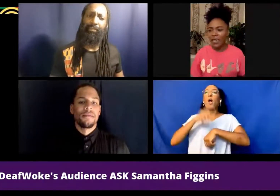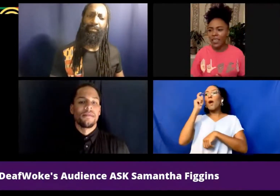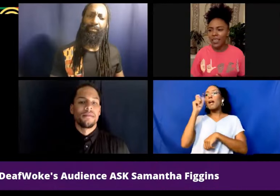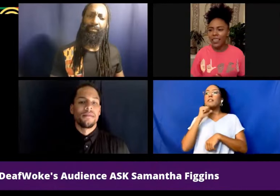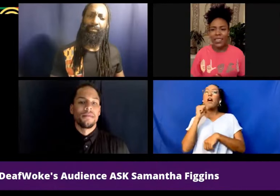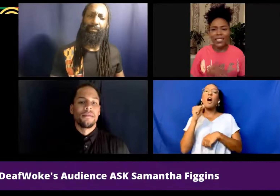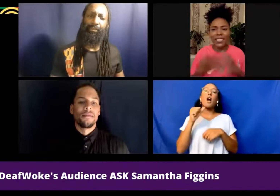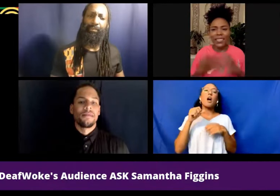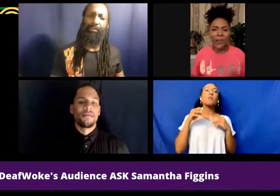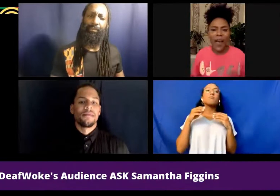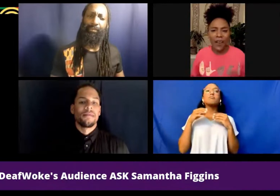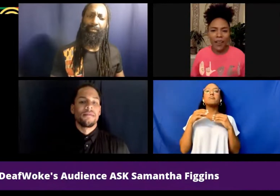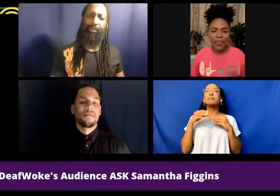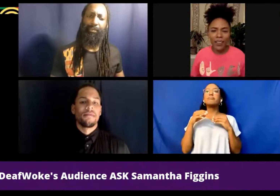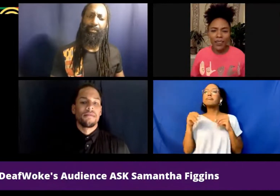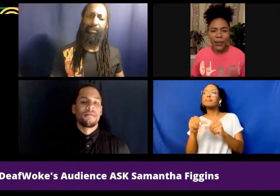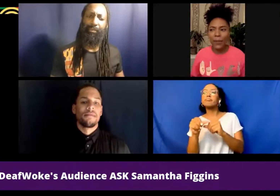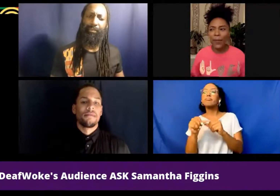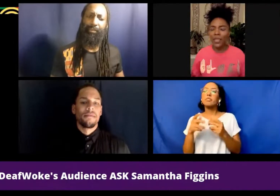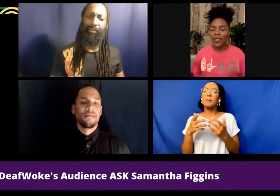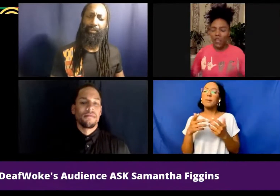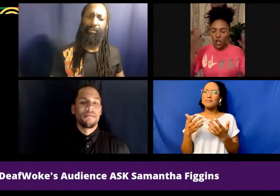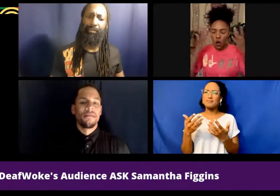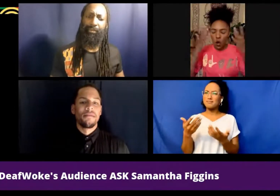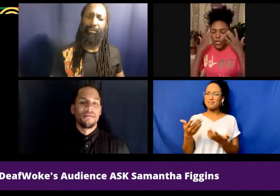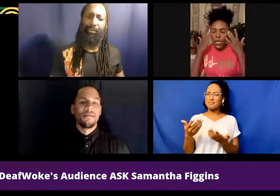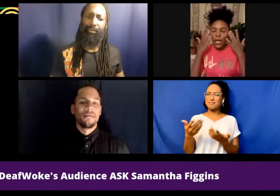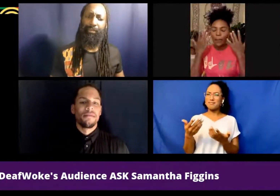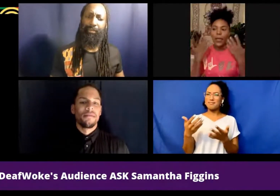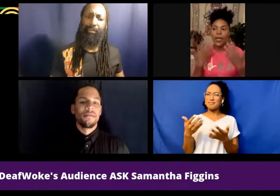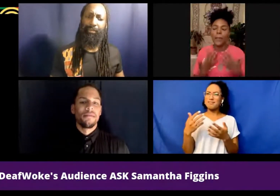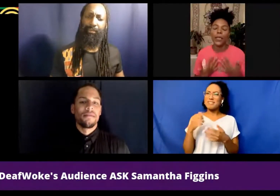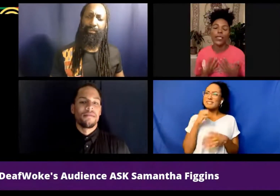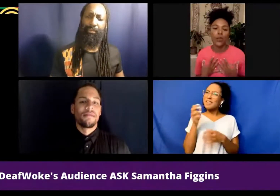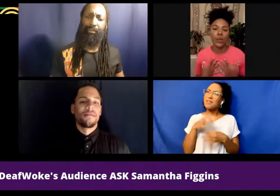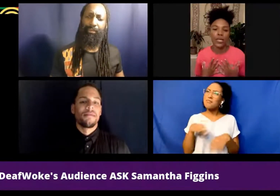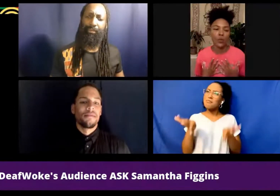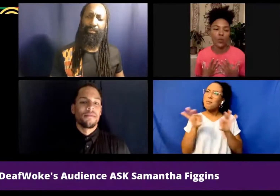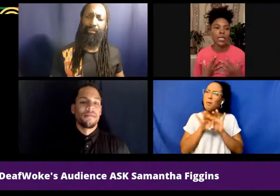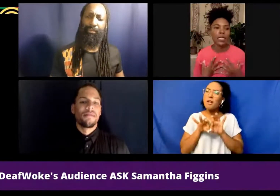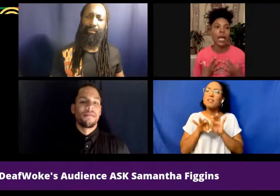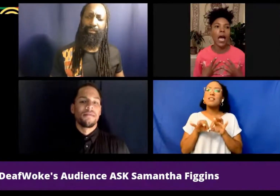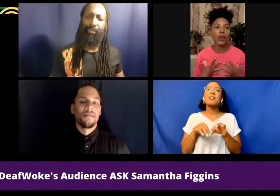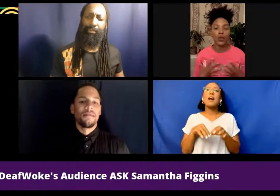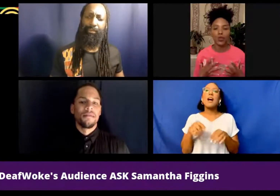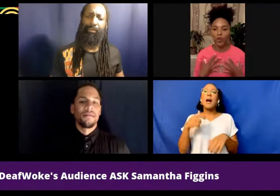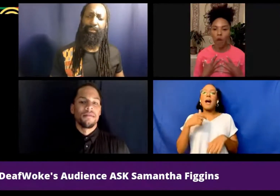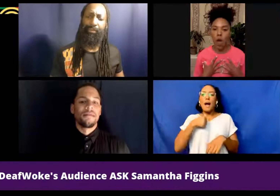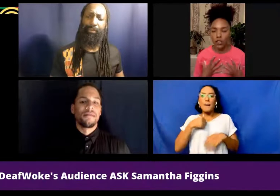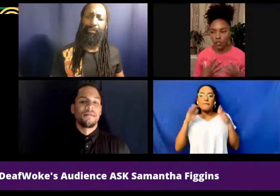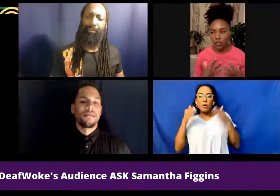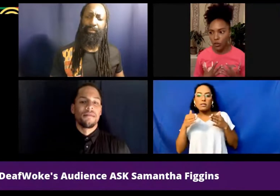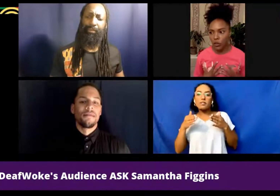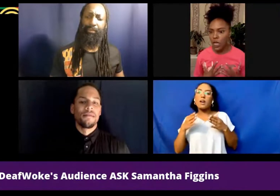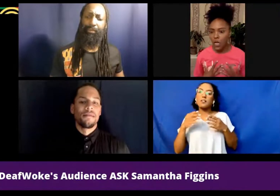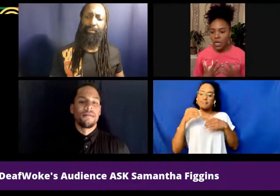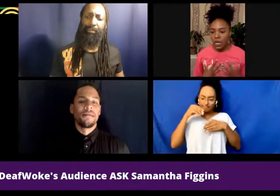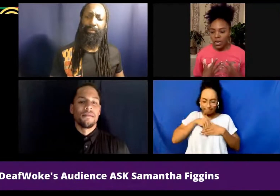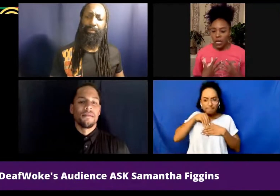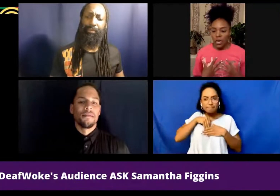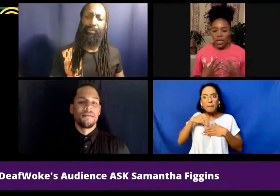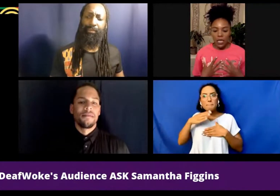think that doesn't matter. You know what I mean? I think really like being at peace with what is inside, what you feel called to